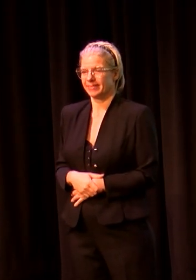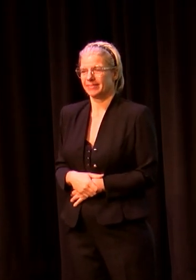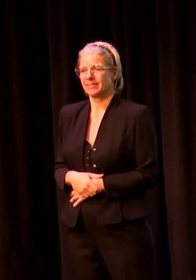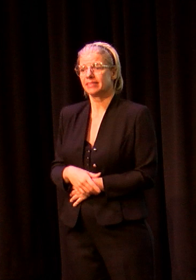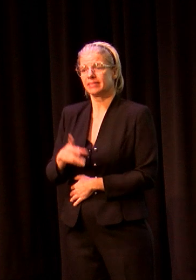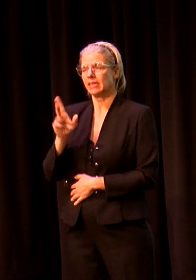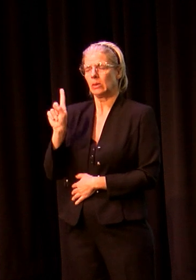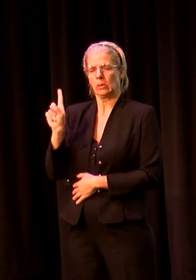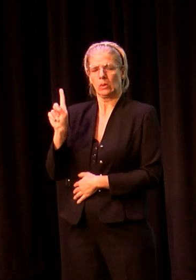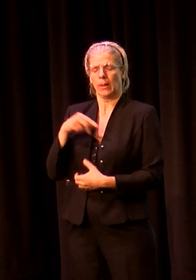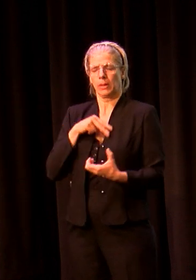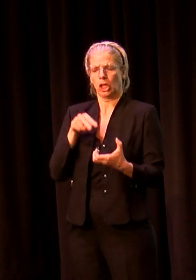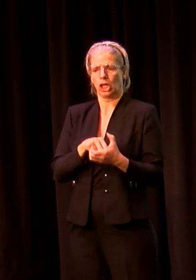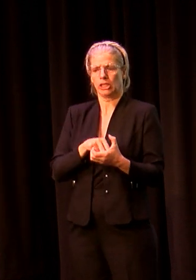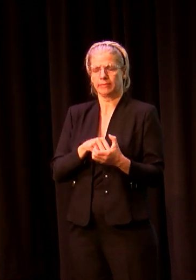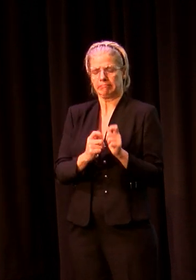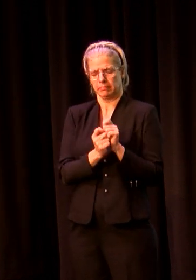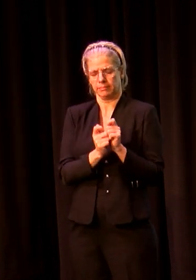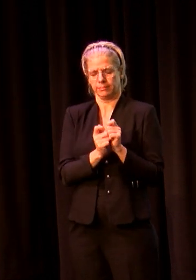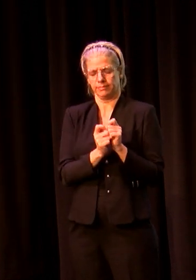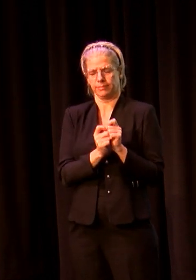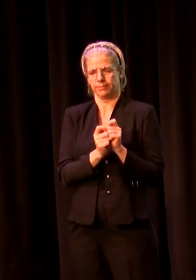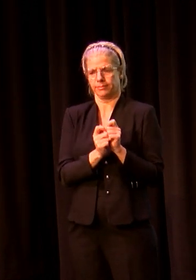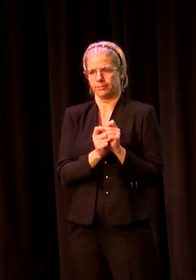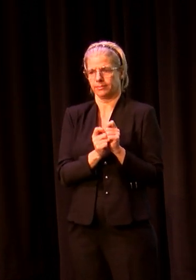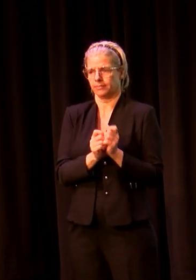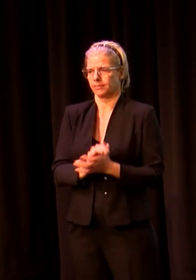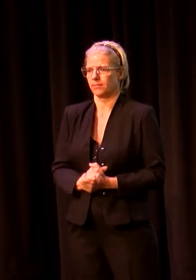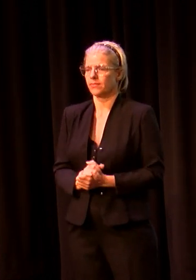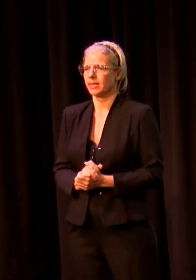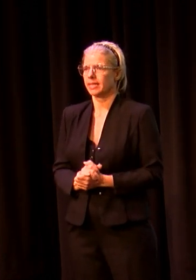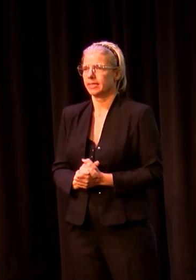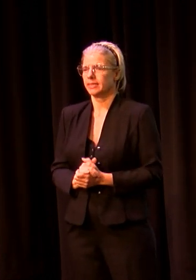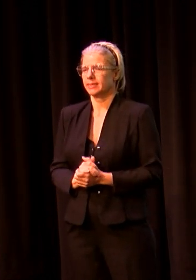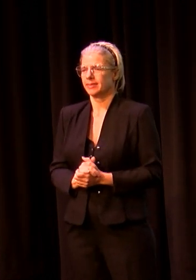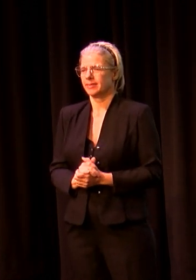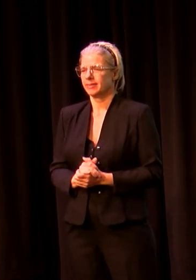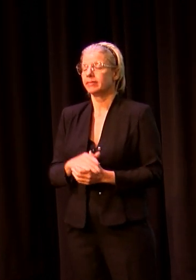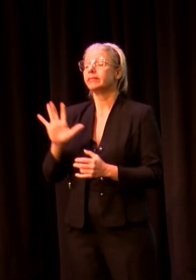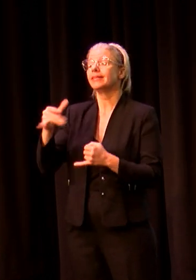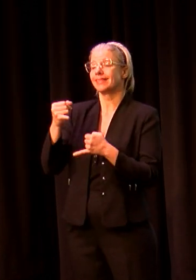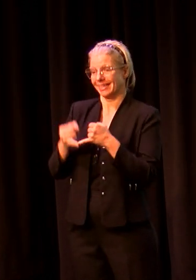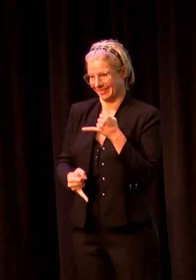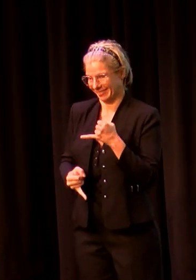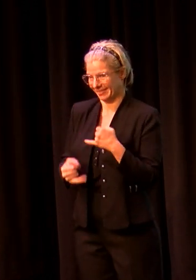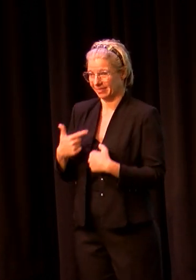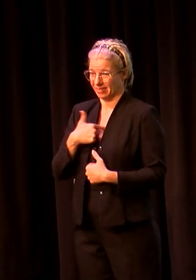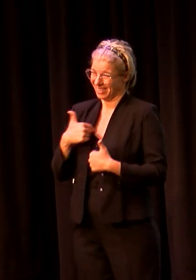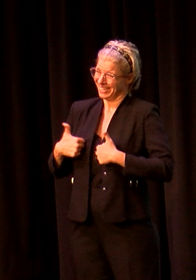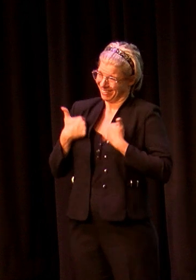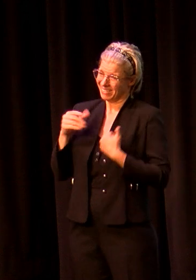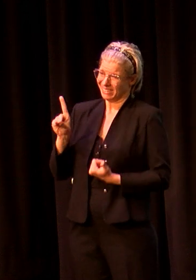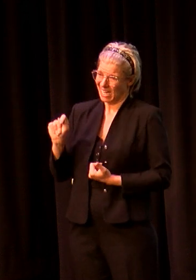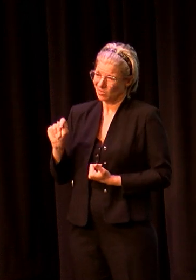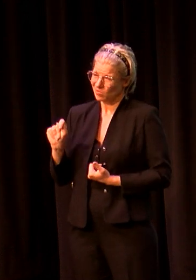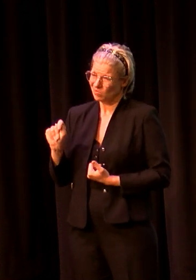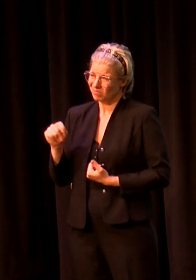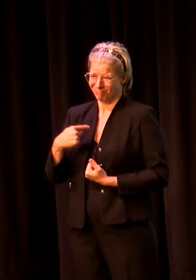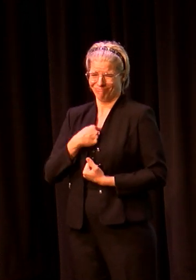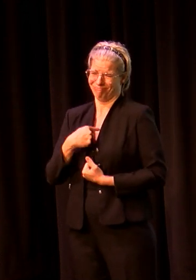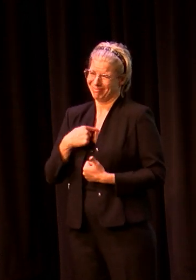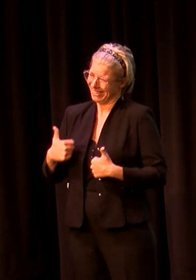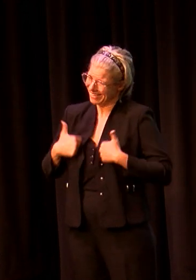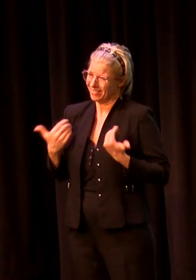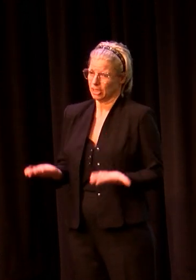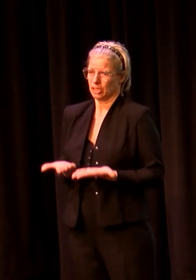And then lastly, I live in the downtown district, and I would like to